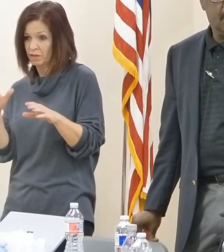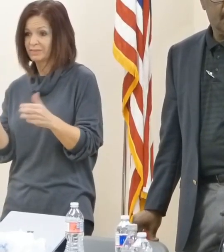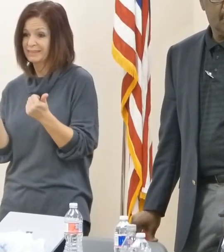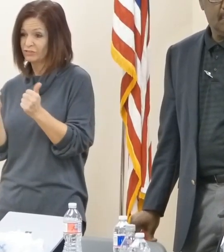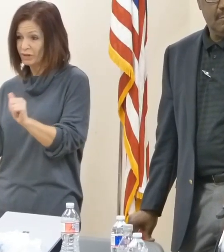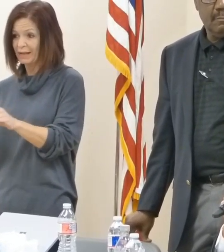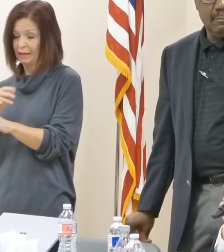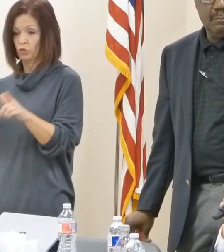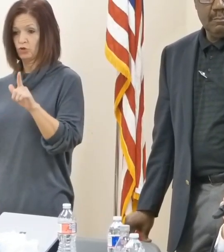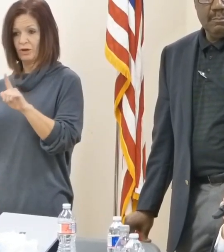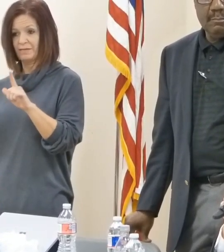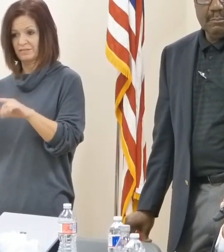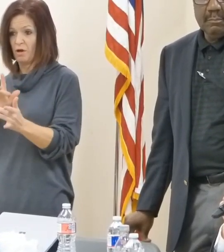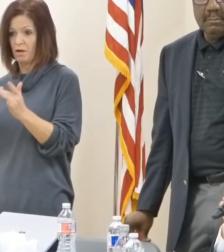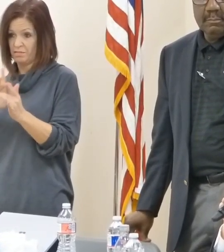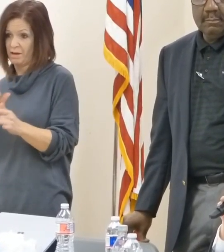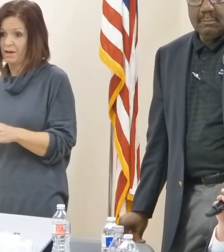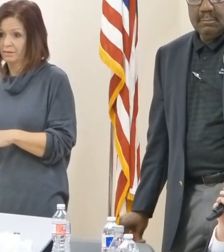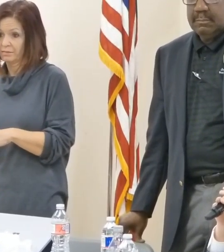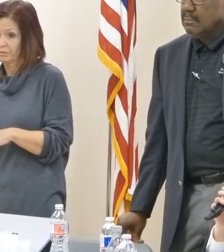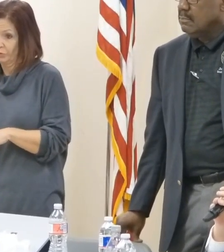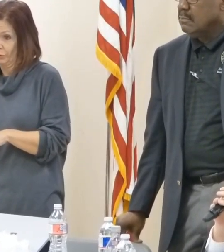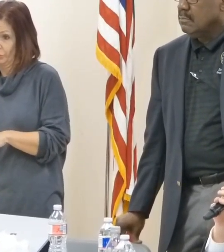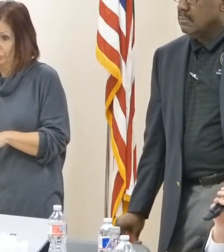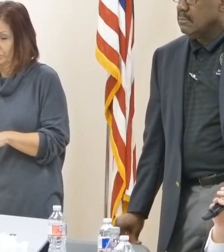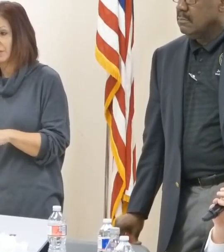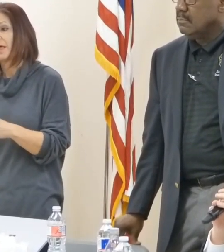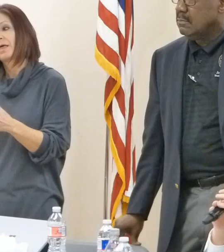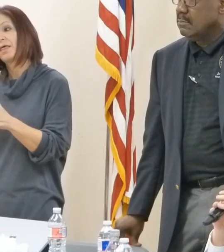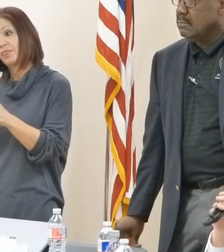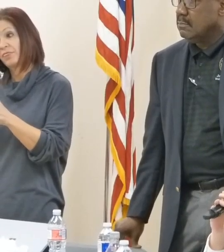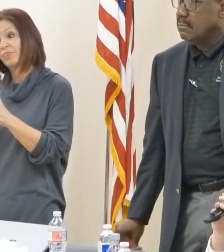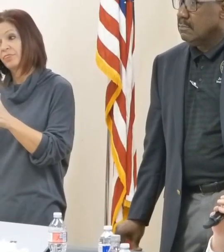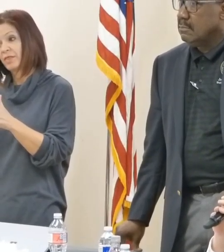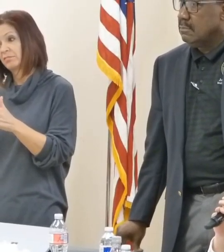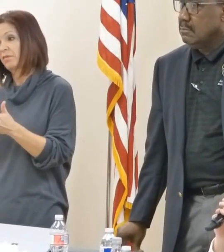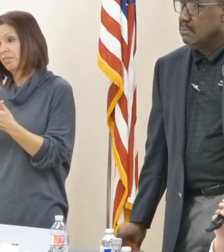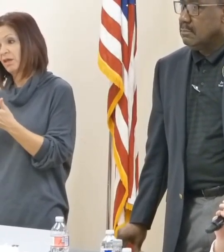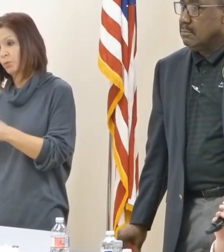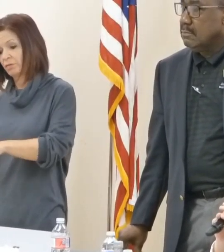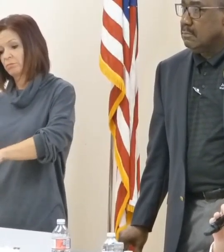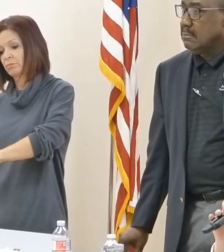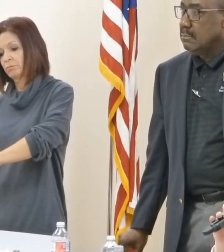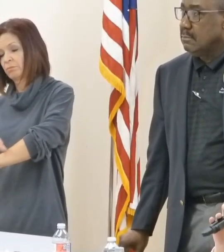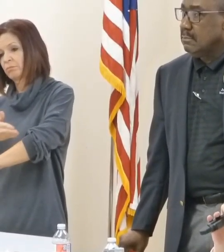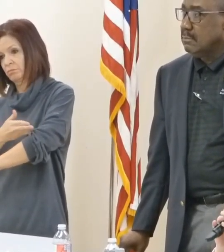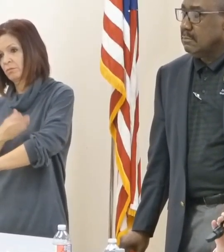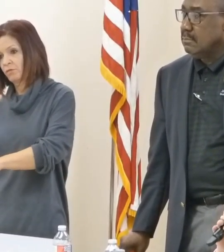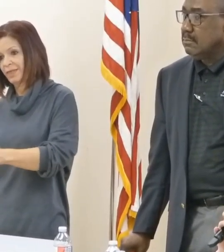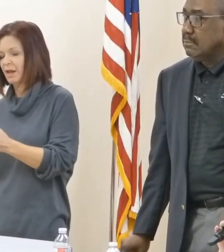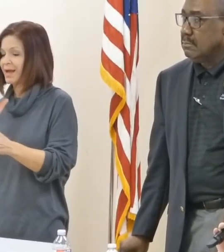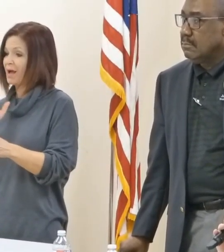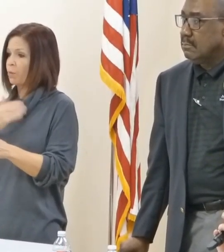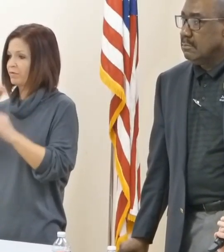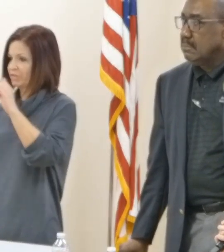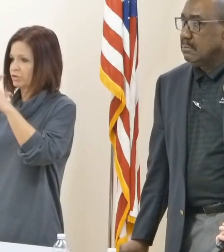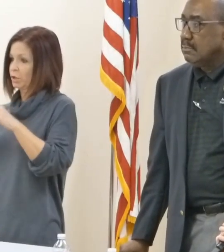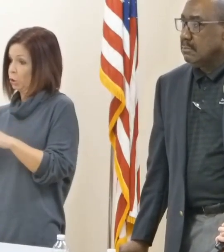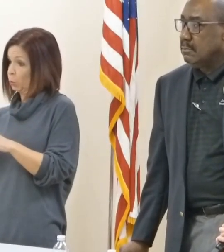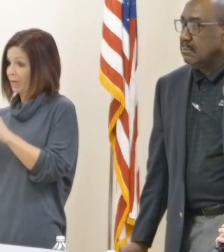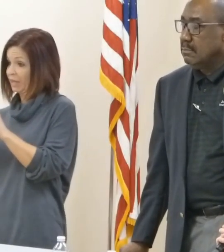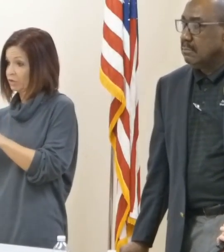So things are definitely going to be moving as we get down the road further and further to being able to. I mean, our vision is that 20 years from